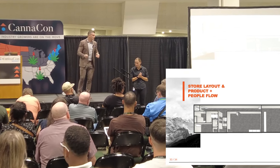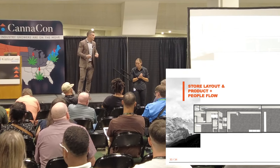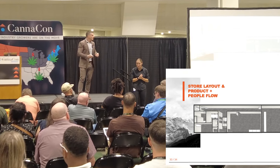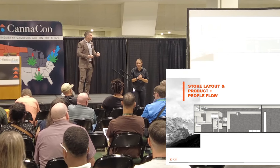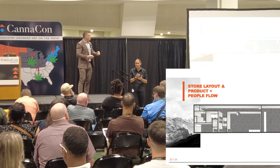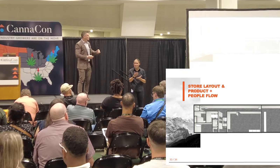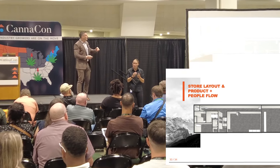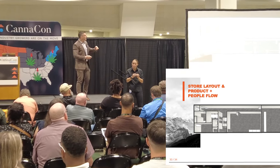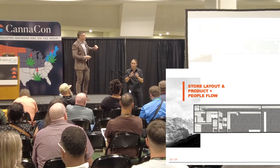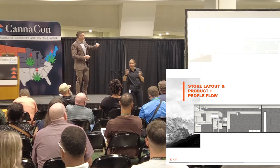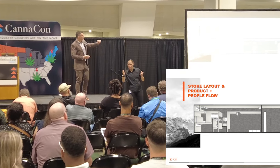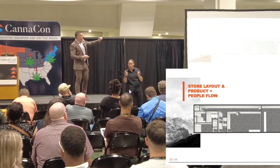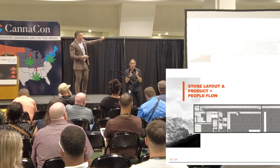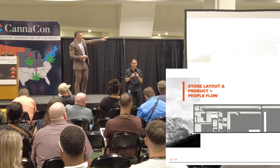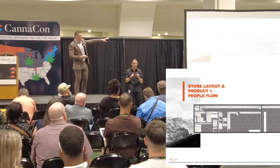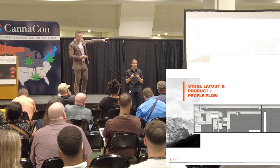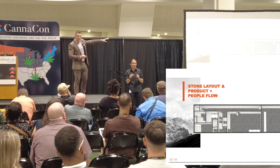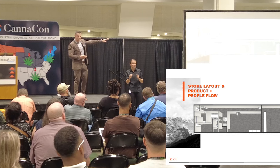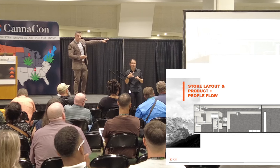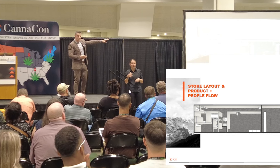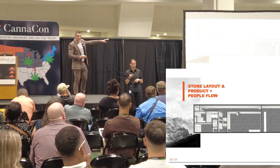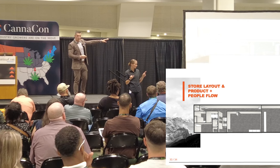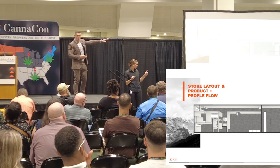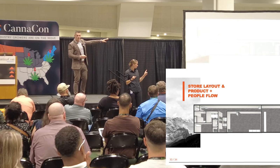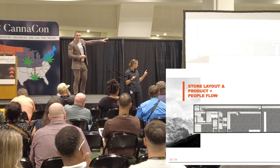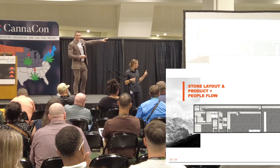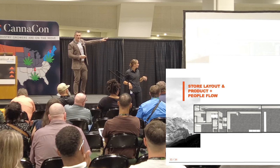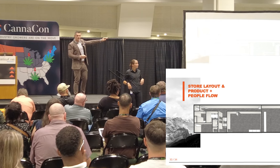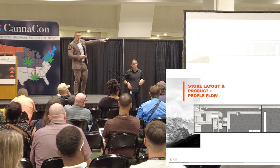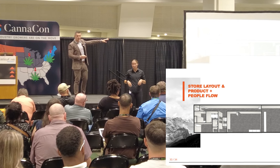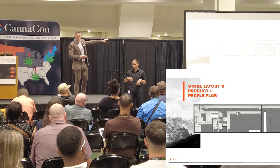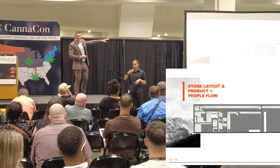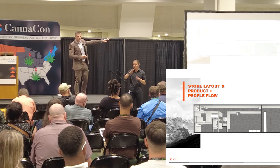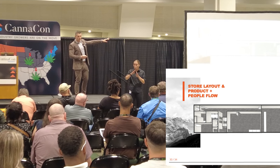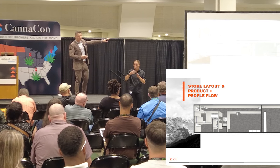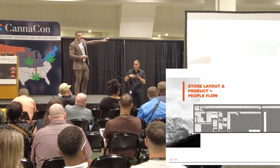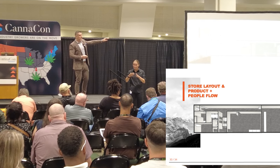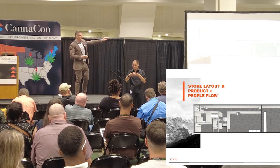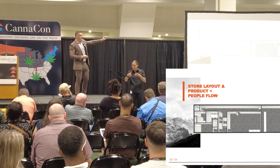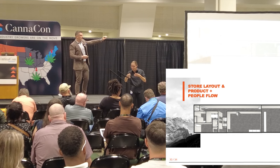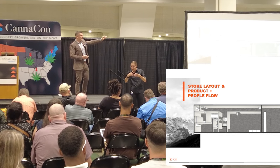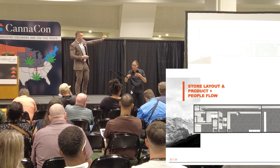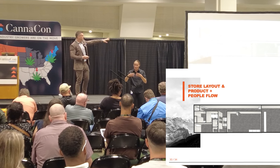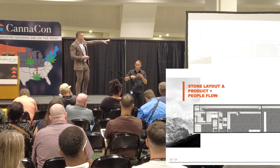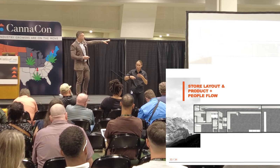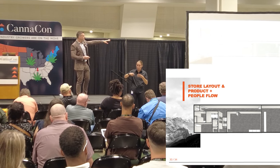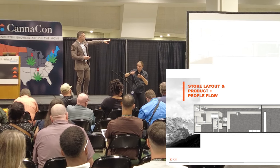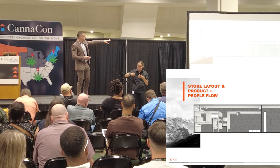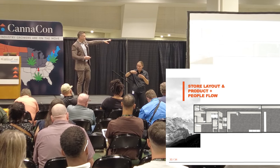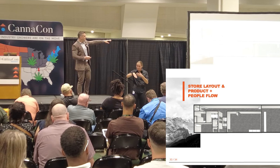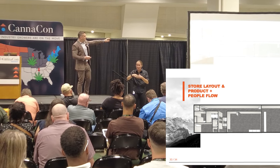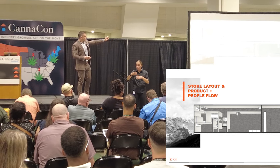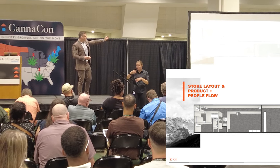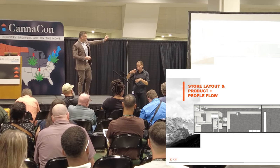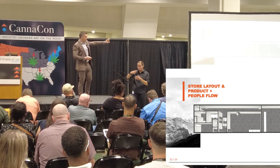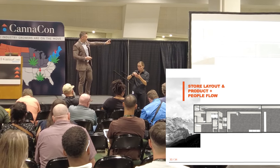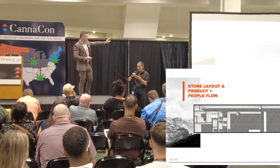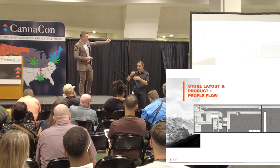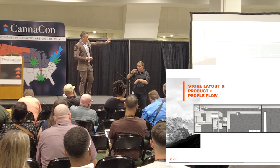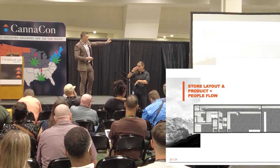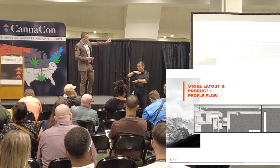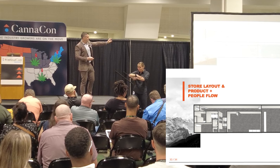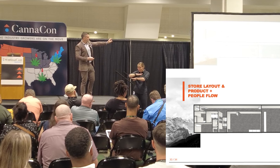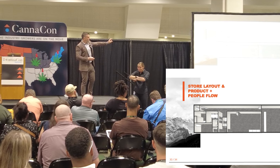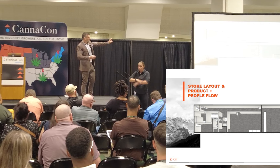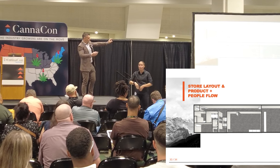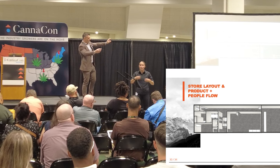down a little bit, where you have a gated entry, where you have ID checks or some kind of check at the front, a sales